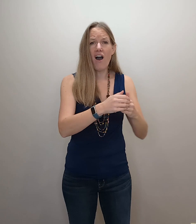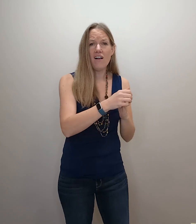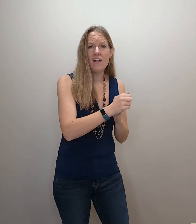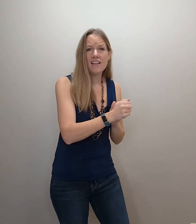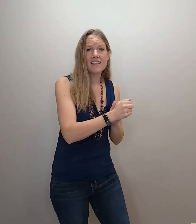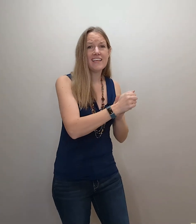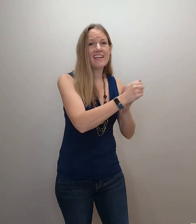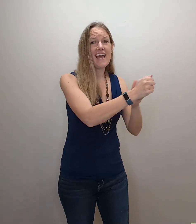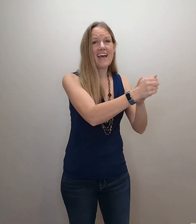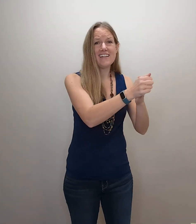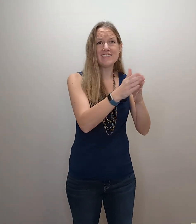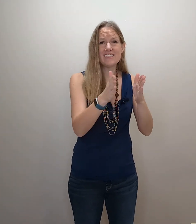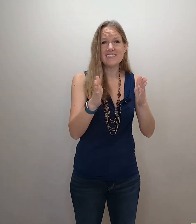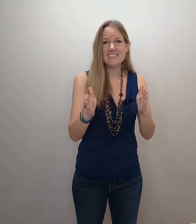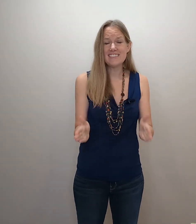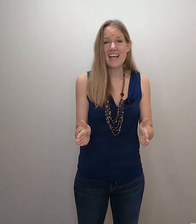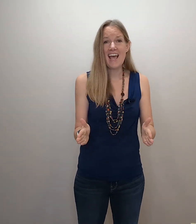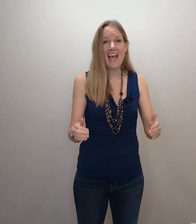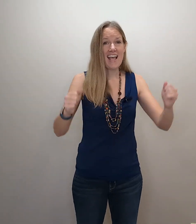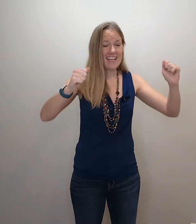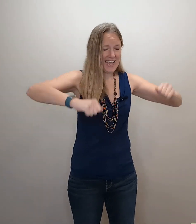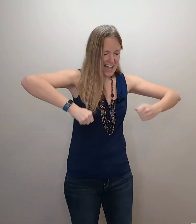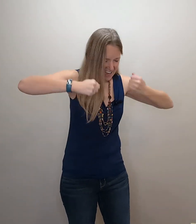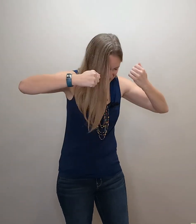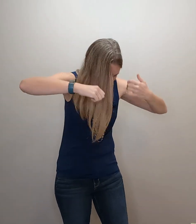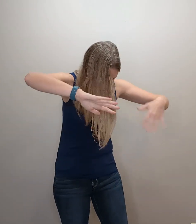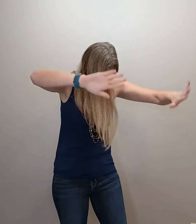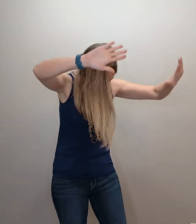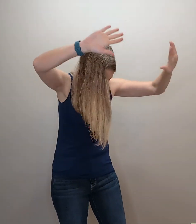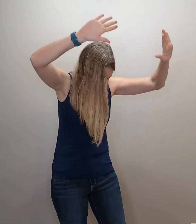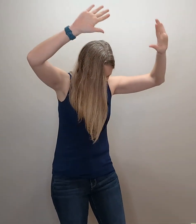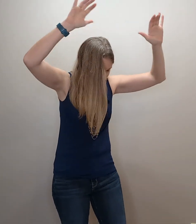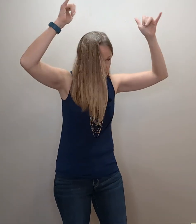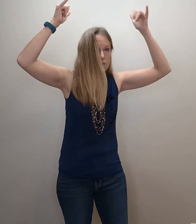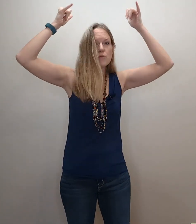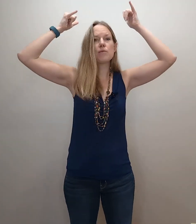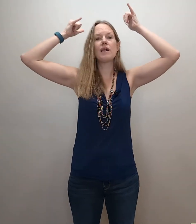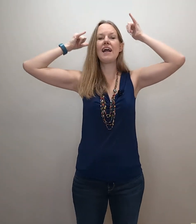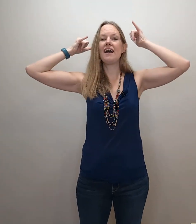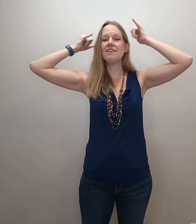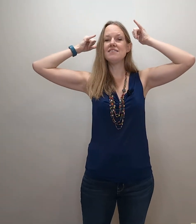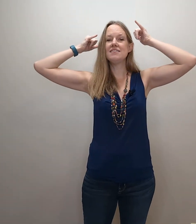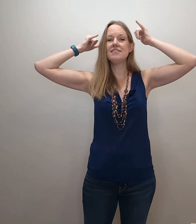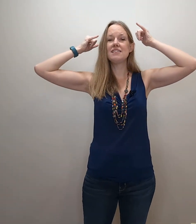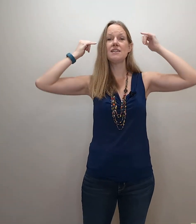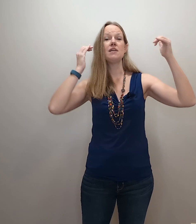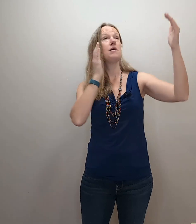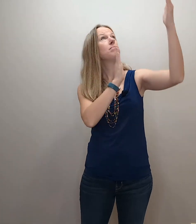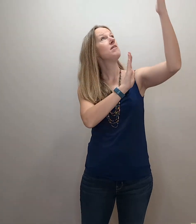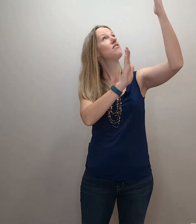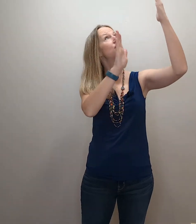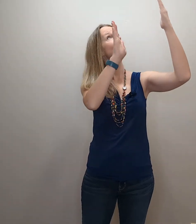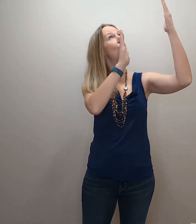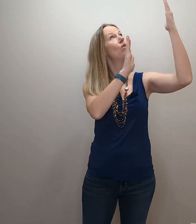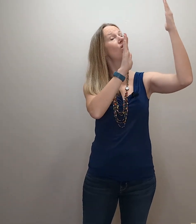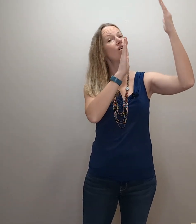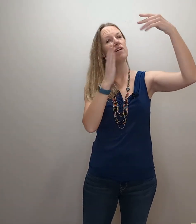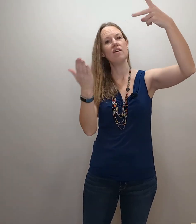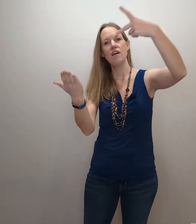All the elders cast their crowns before